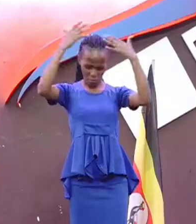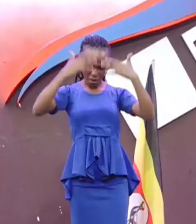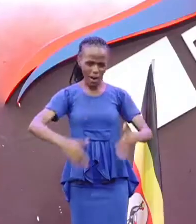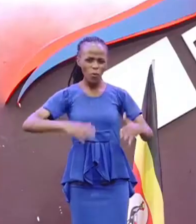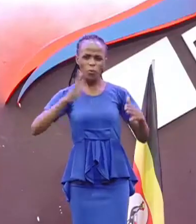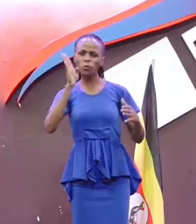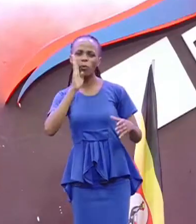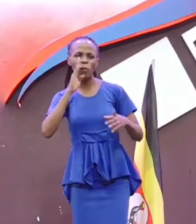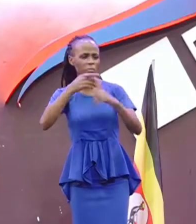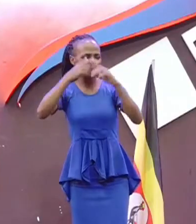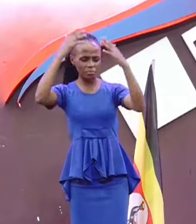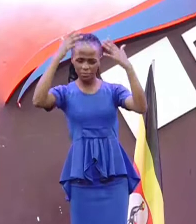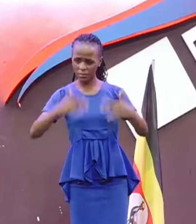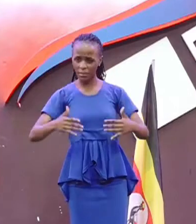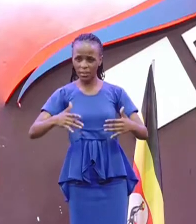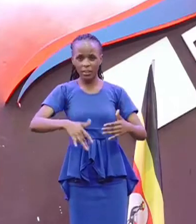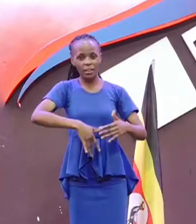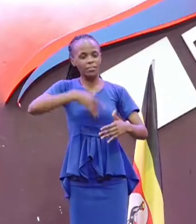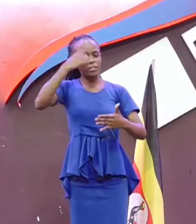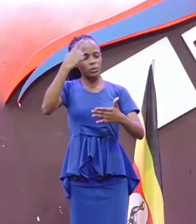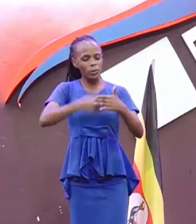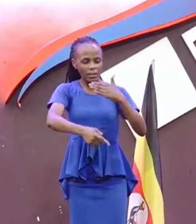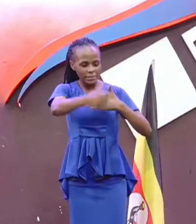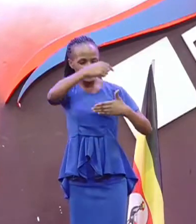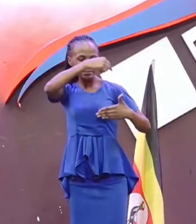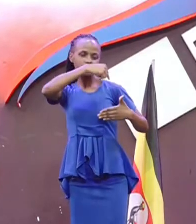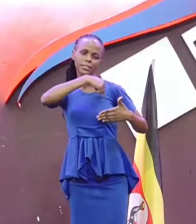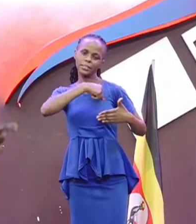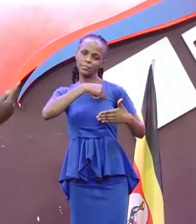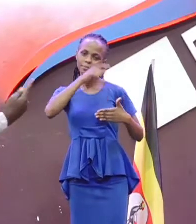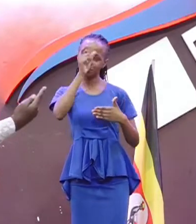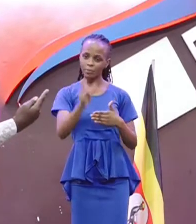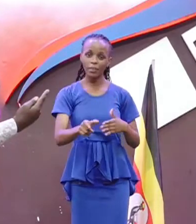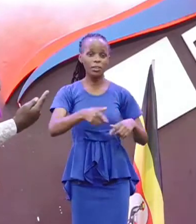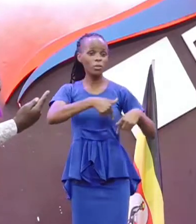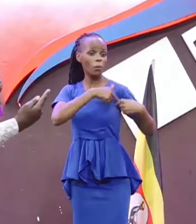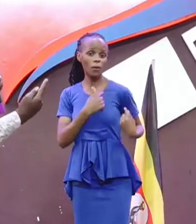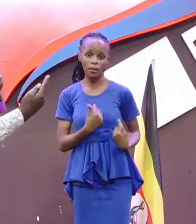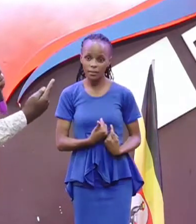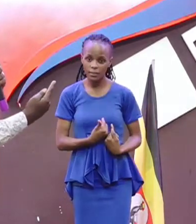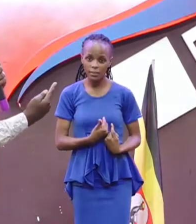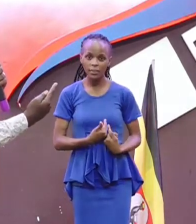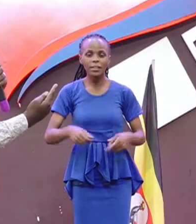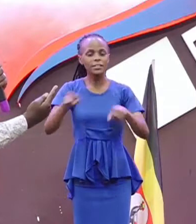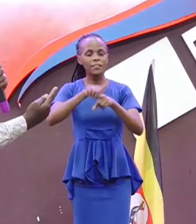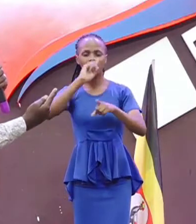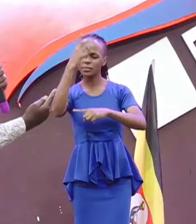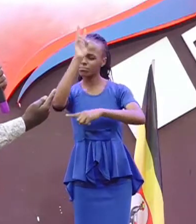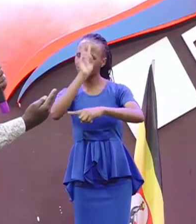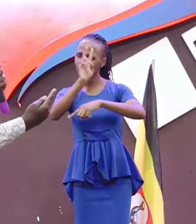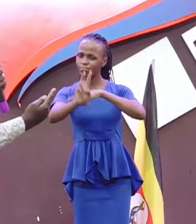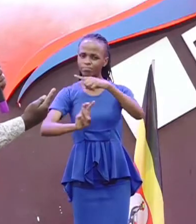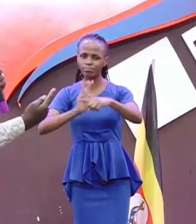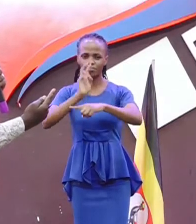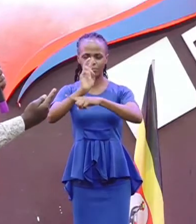does not hear from outside. He rather hears from inside of him. Your heart is your first